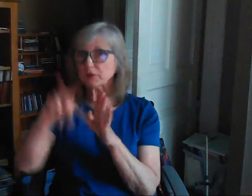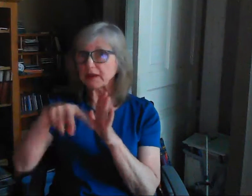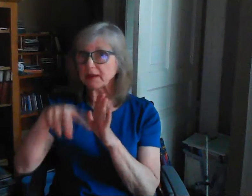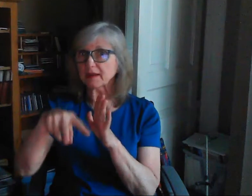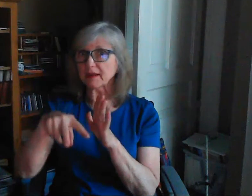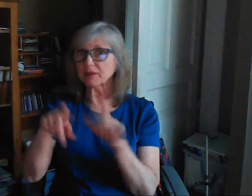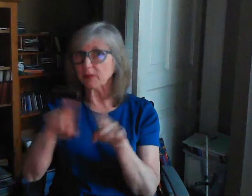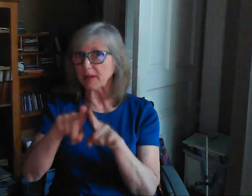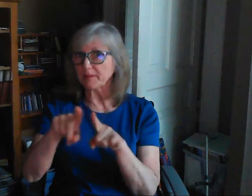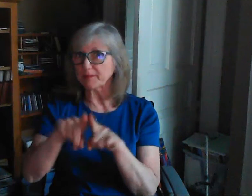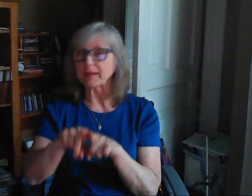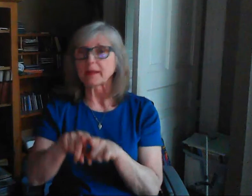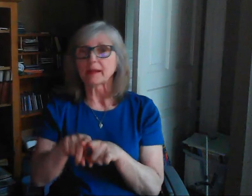read as well.